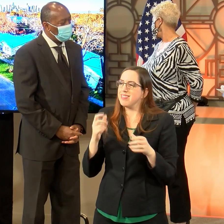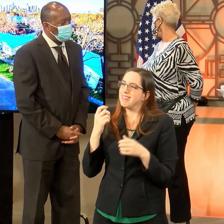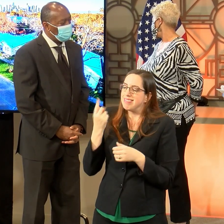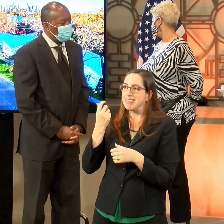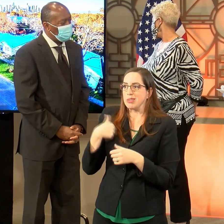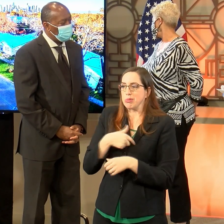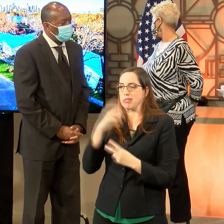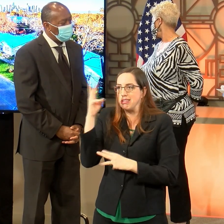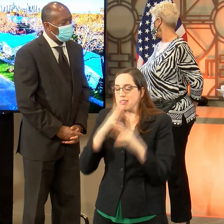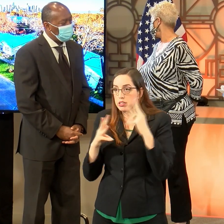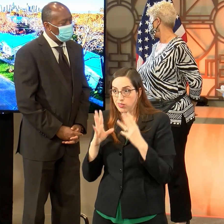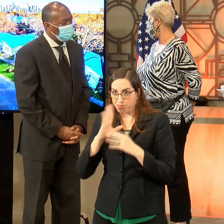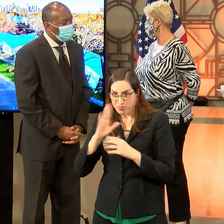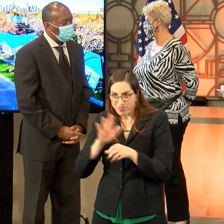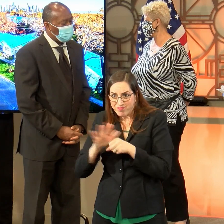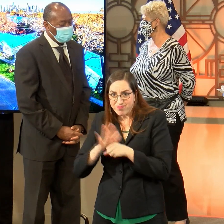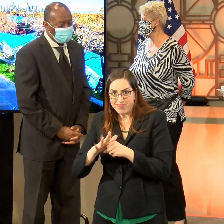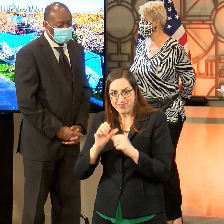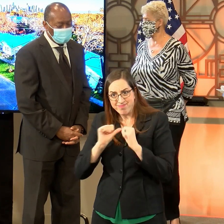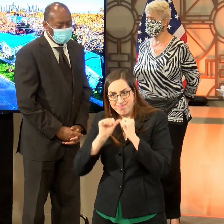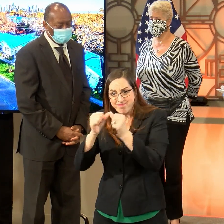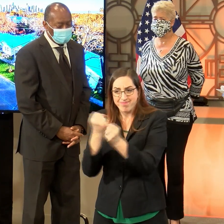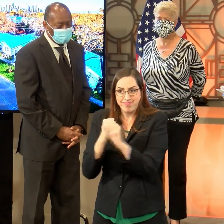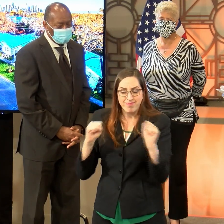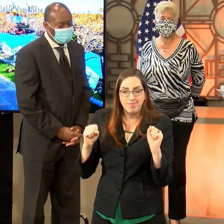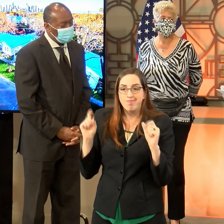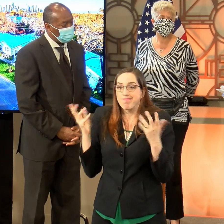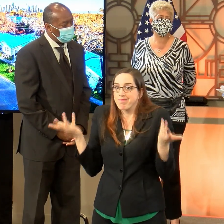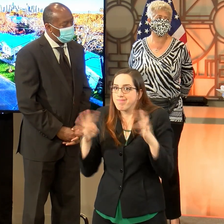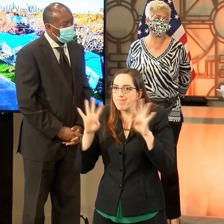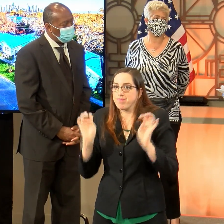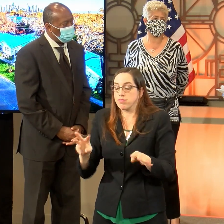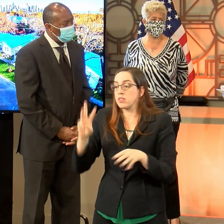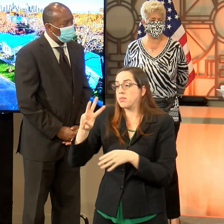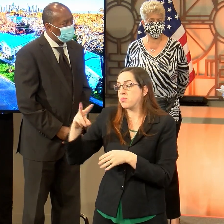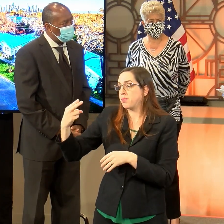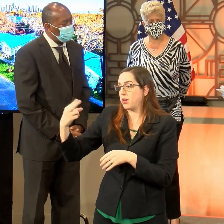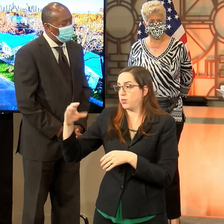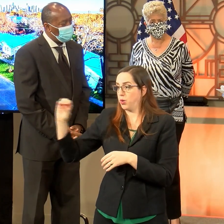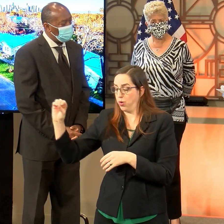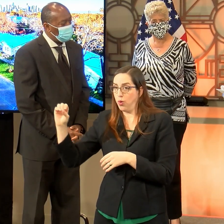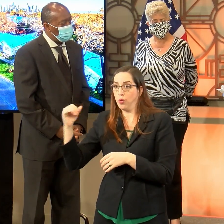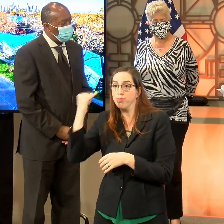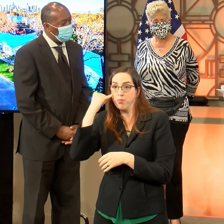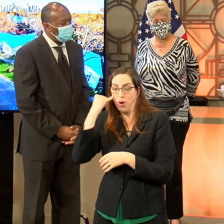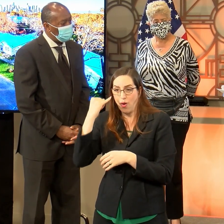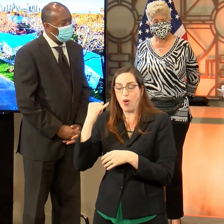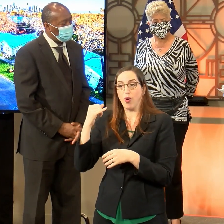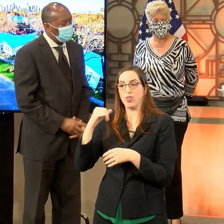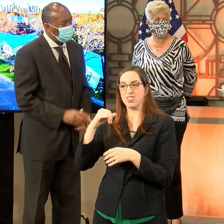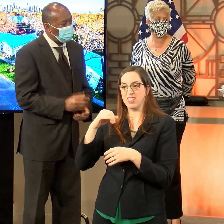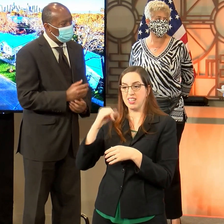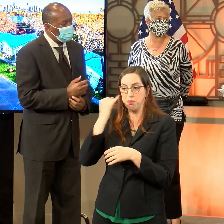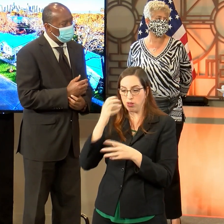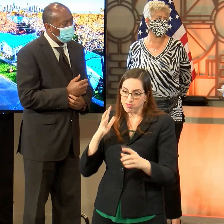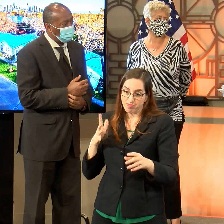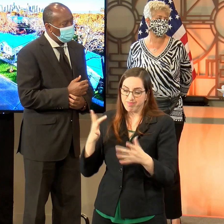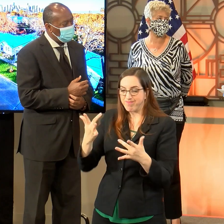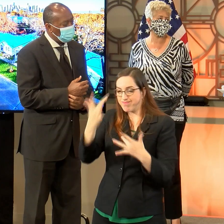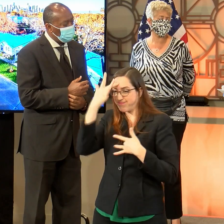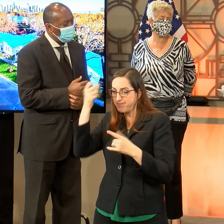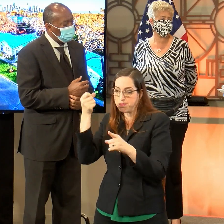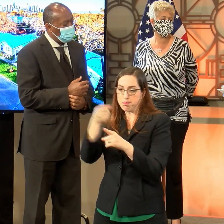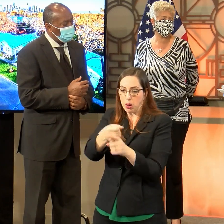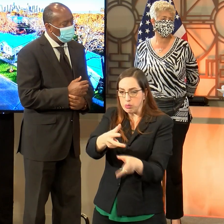stay safe. According to the World Health Organization, the odds of developing a severe to fatal case of